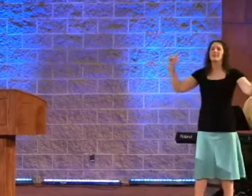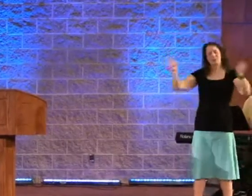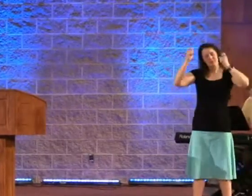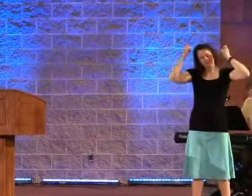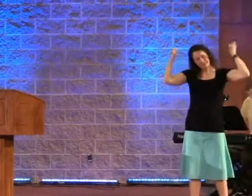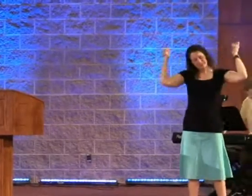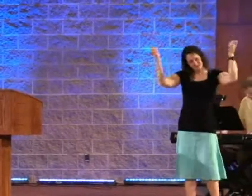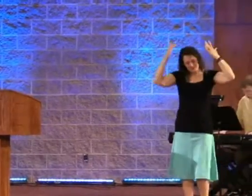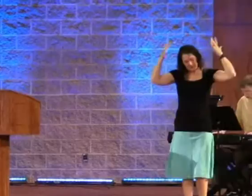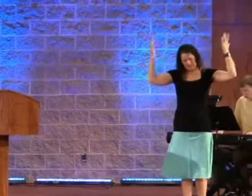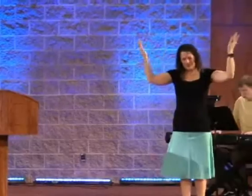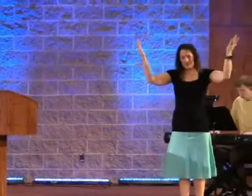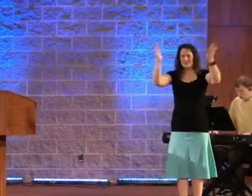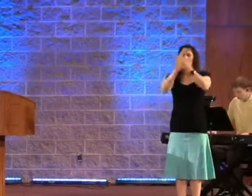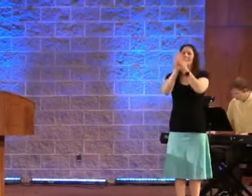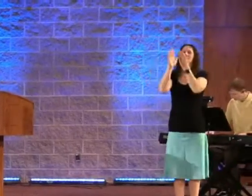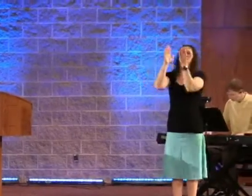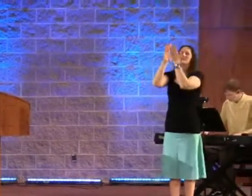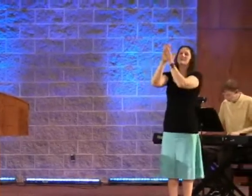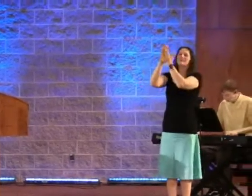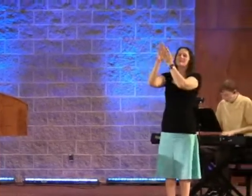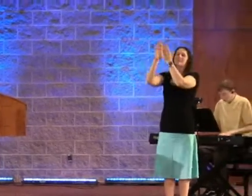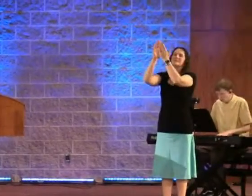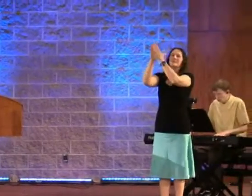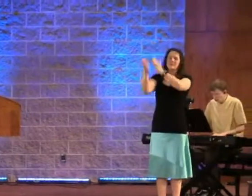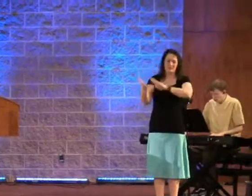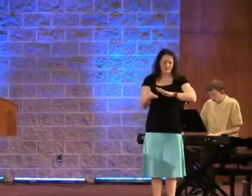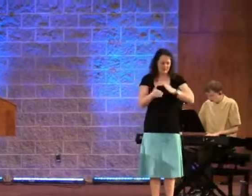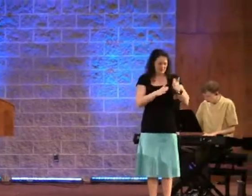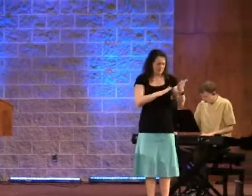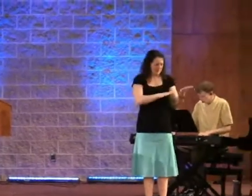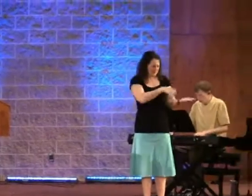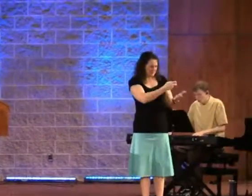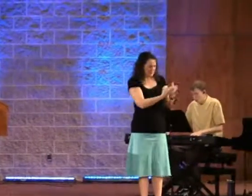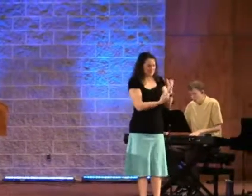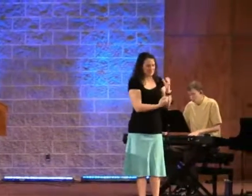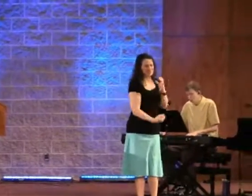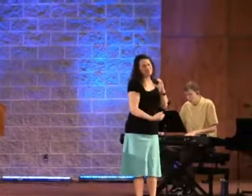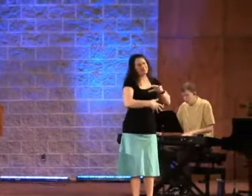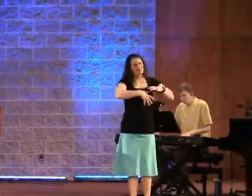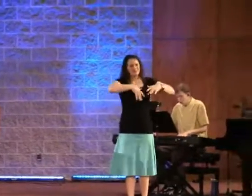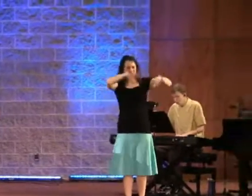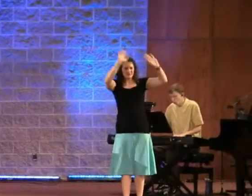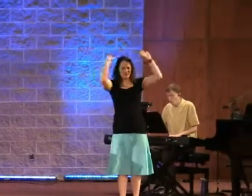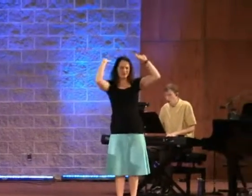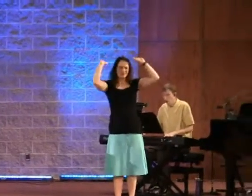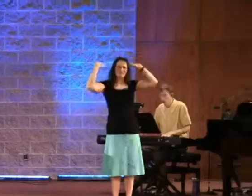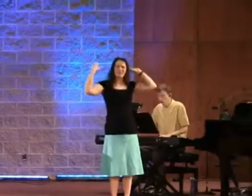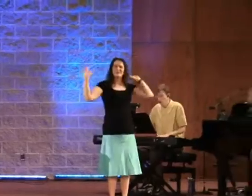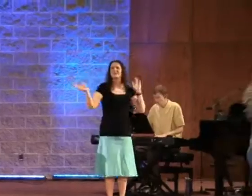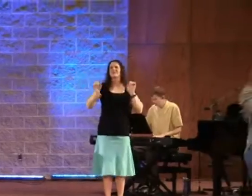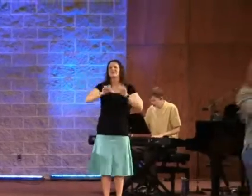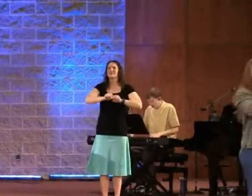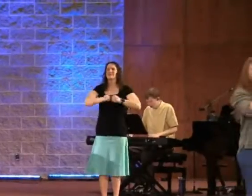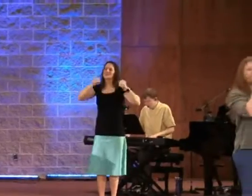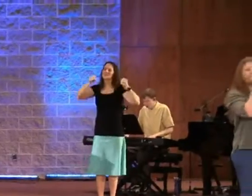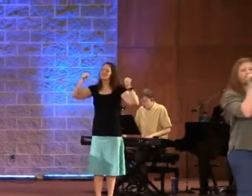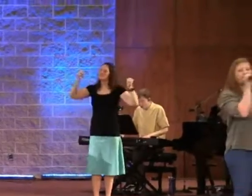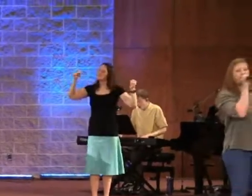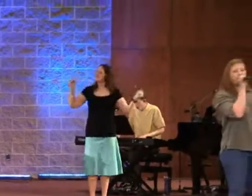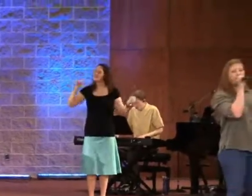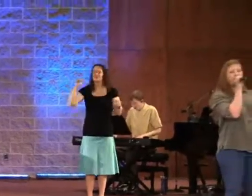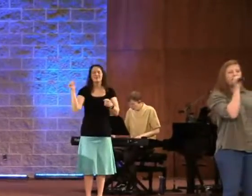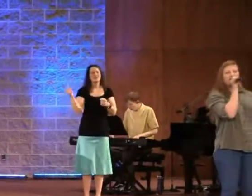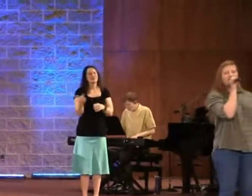Hallelujah. Death has lost its grip on me. You have broken every chain.